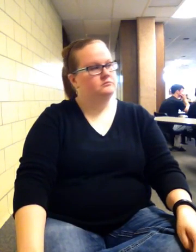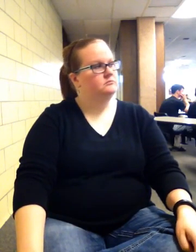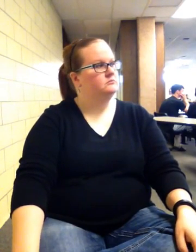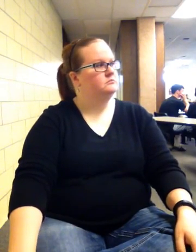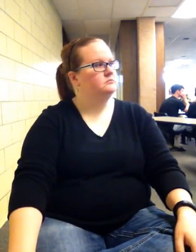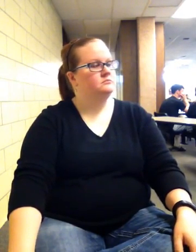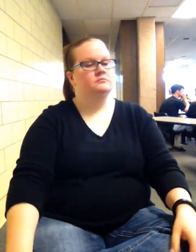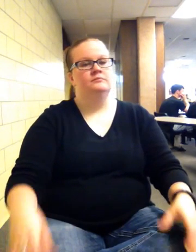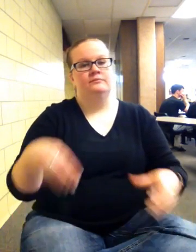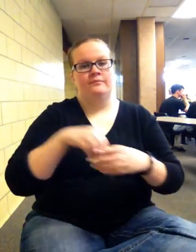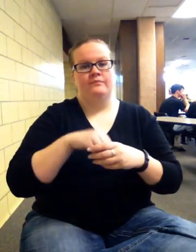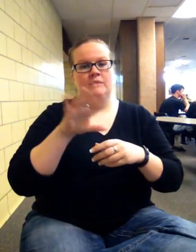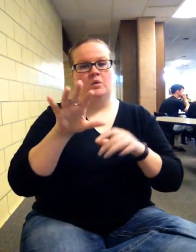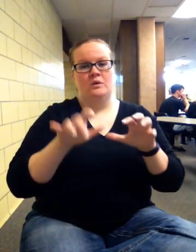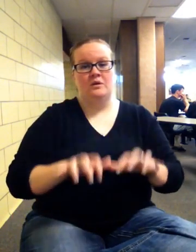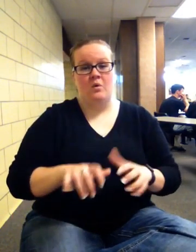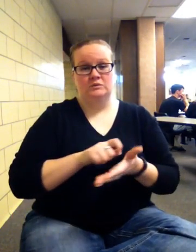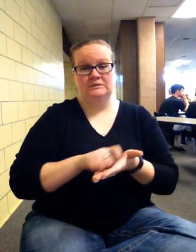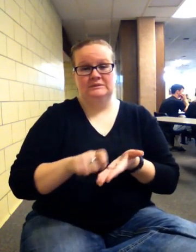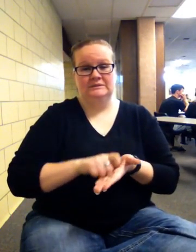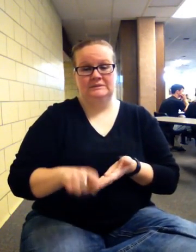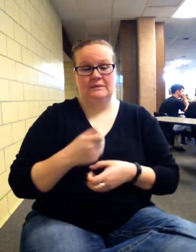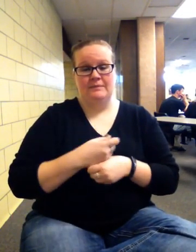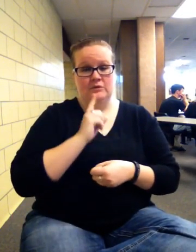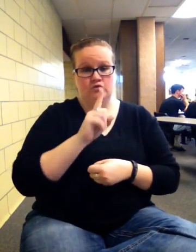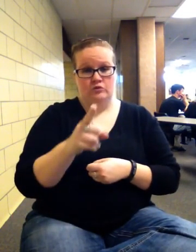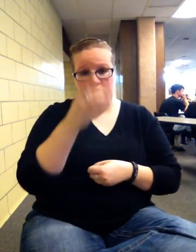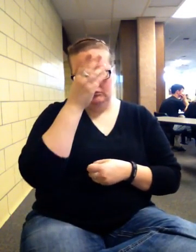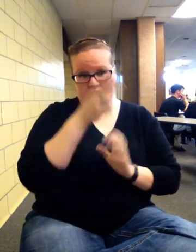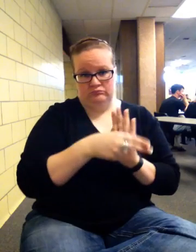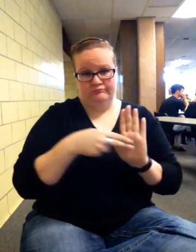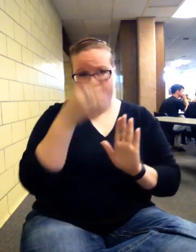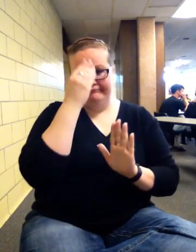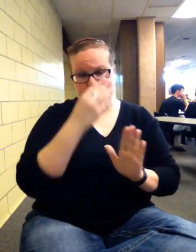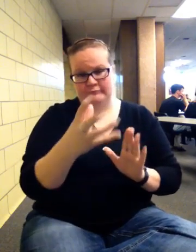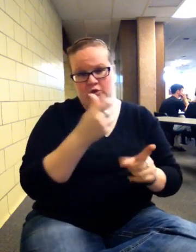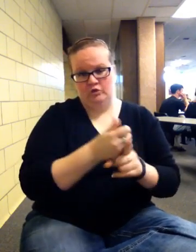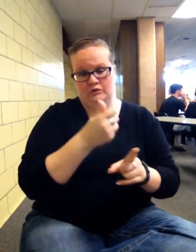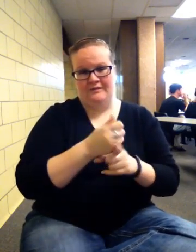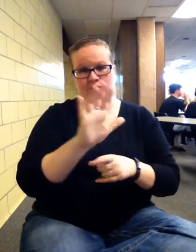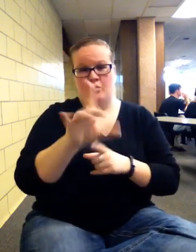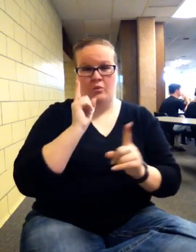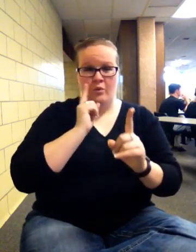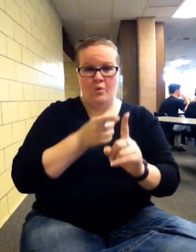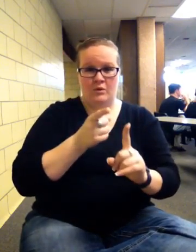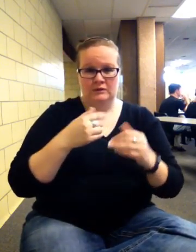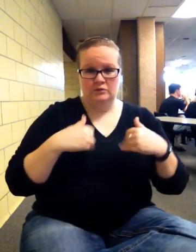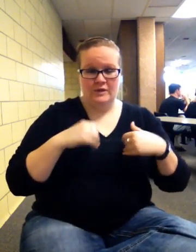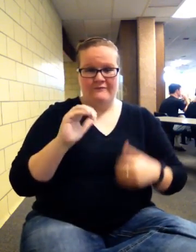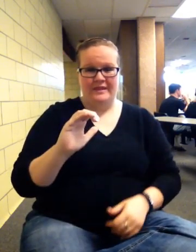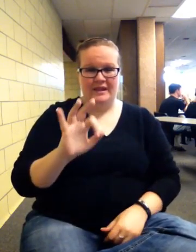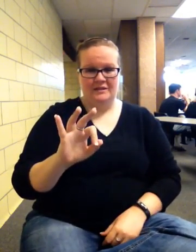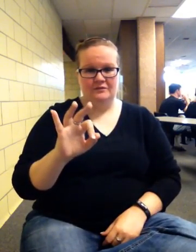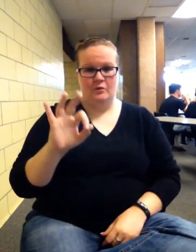In your notes, make sure that you make a note to yourself that your goal is to treat these cash flows as a future value and bring them back to their present